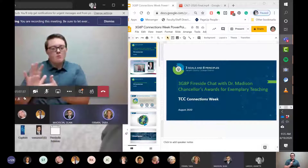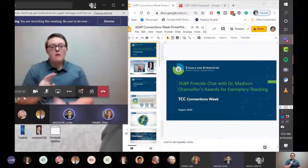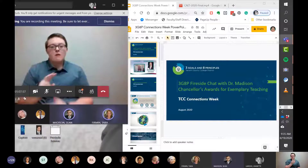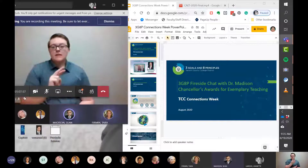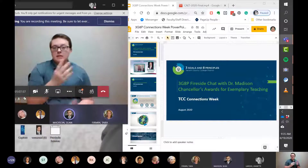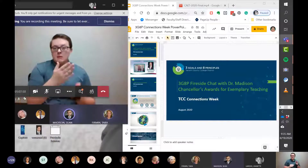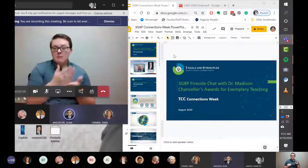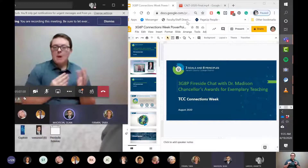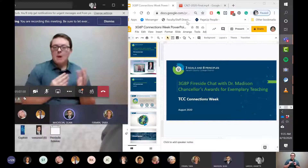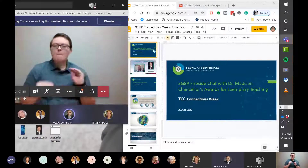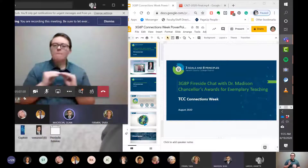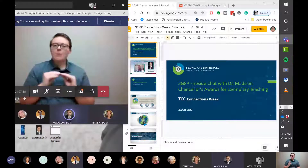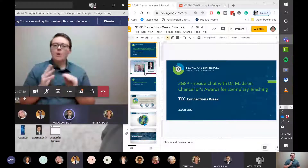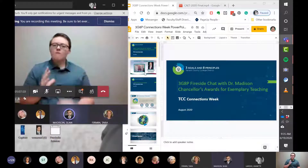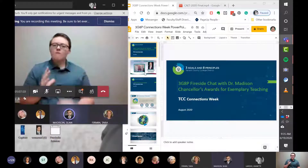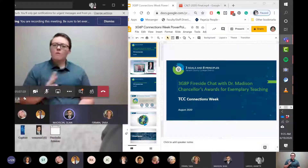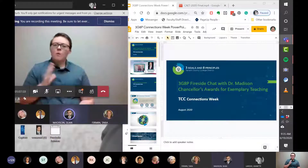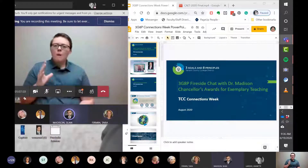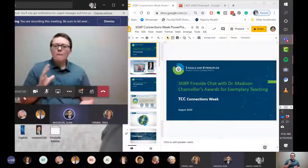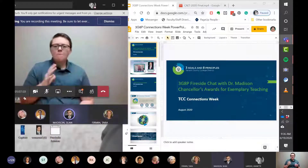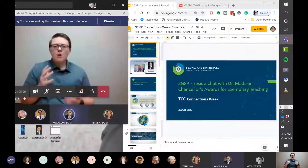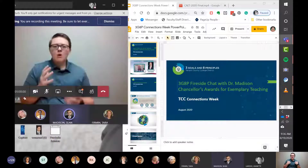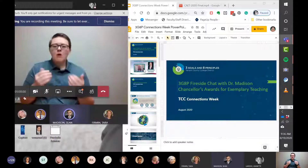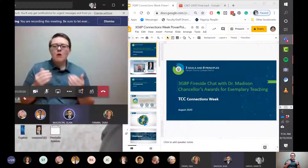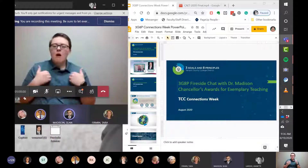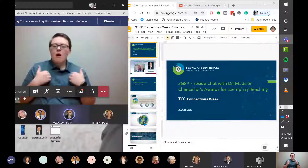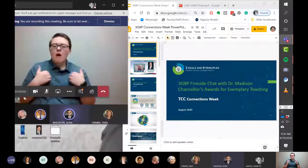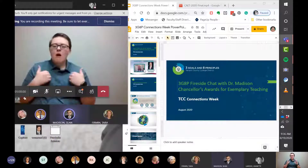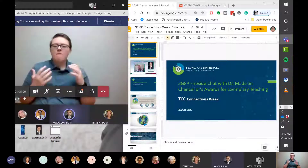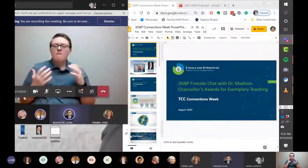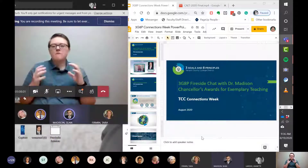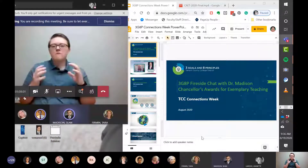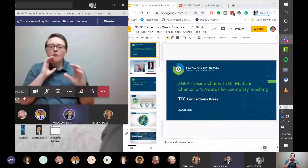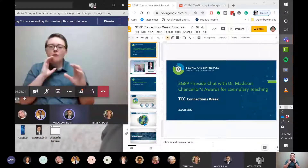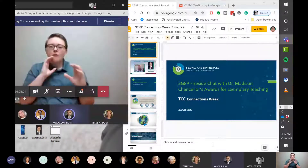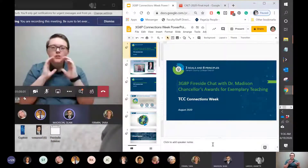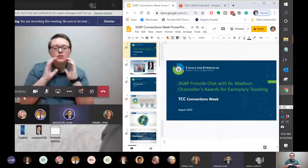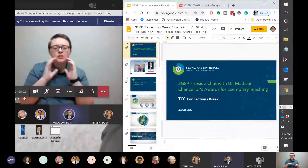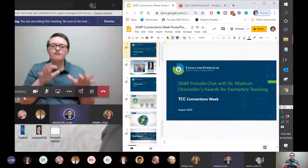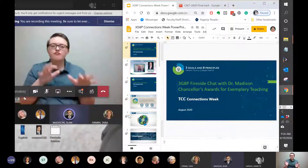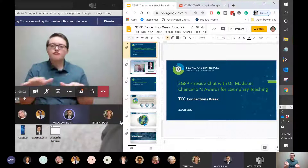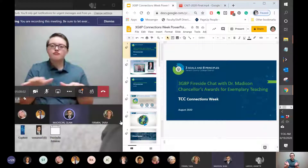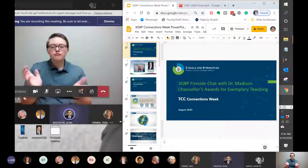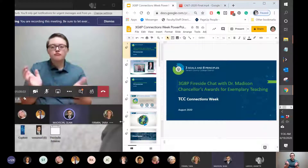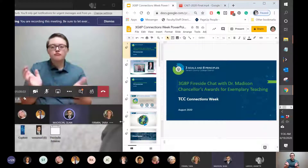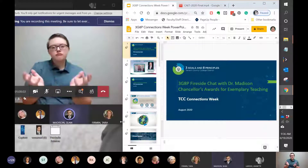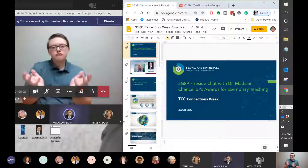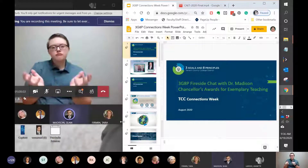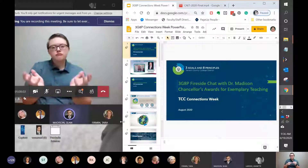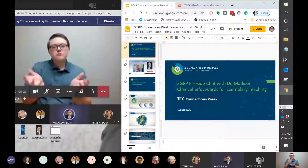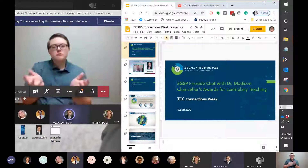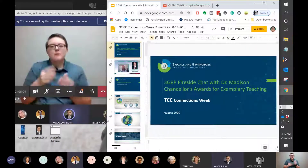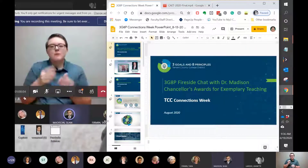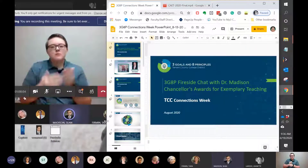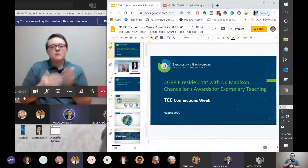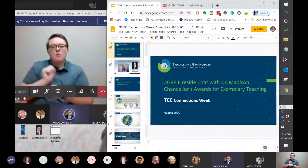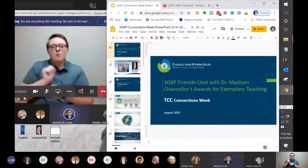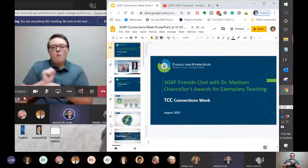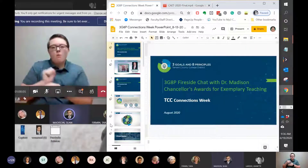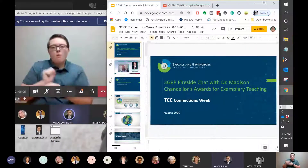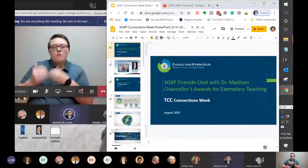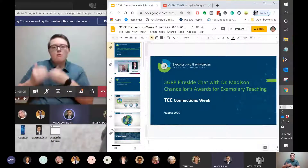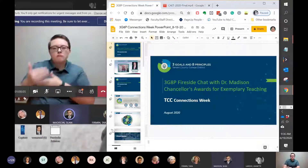more informal, and we'll have some conversation, informal conversation about some of the work that's going on with